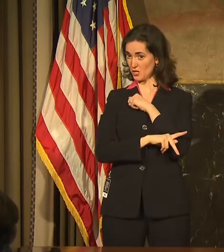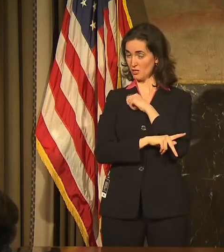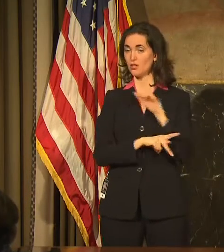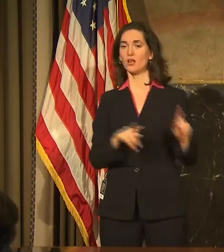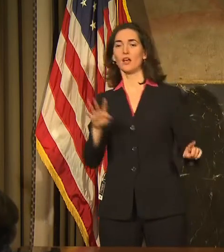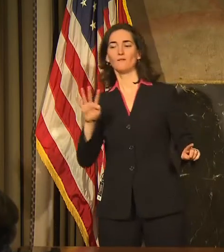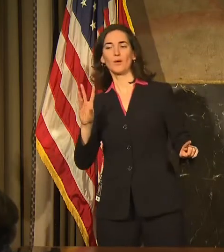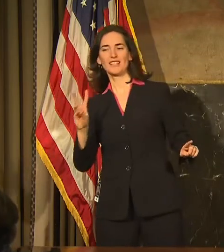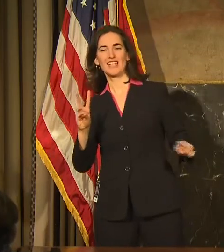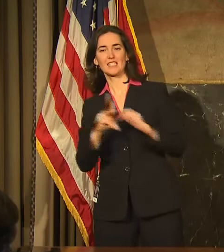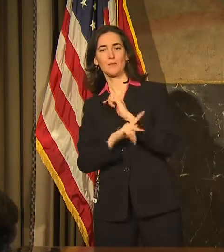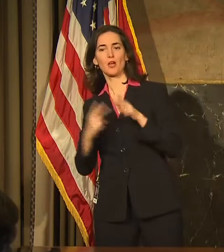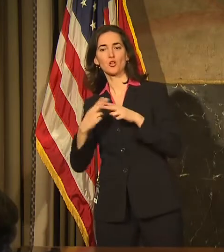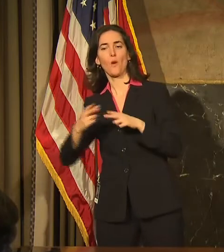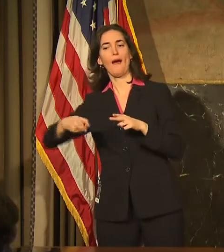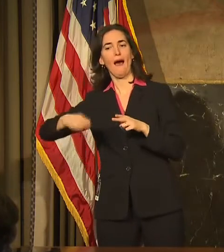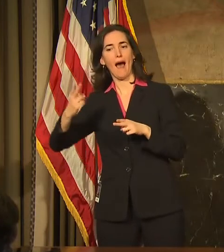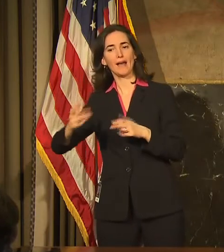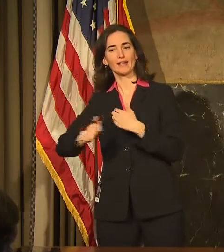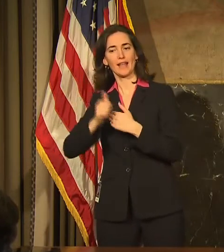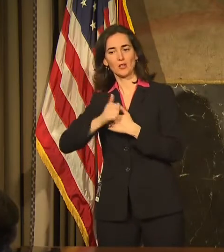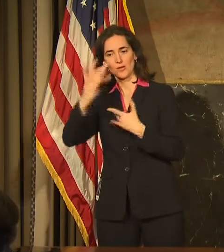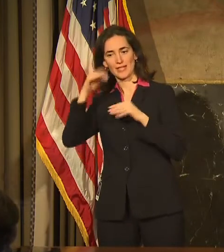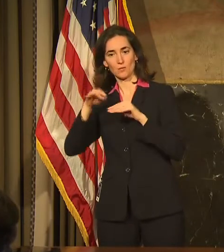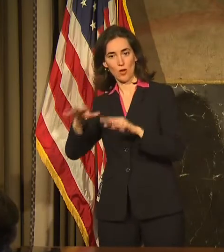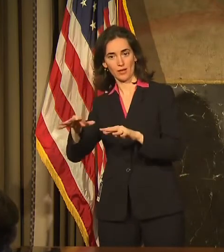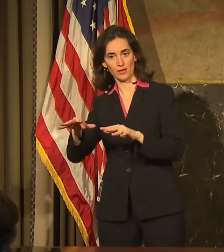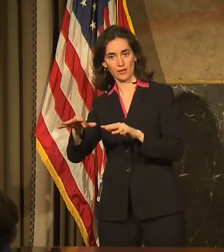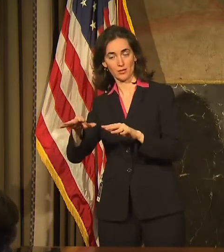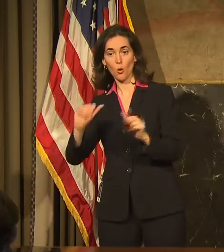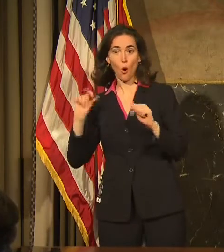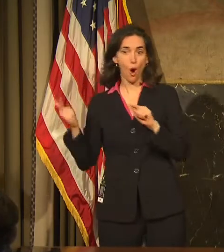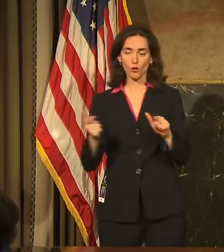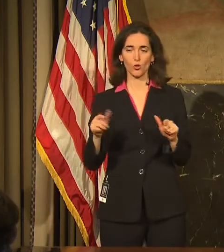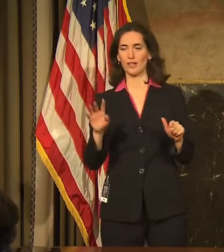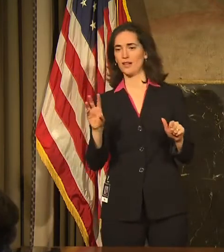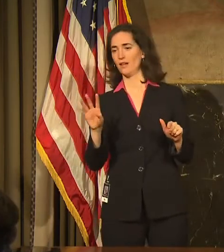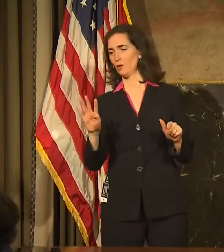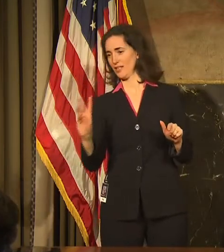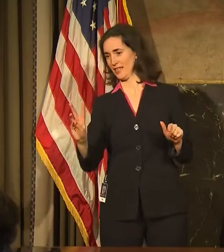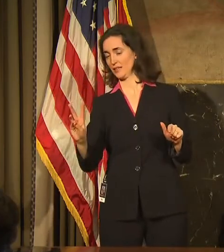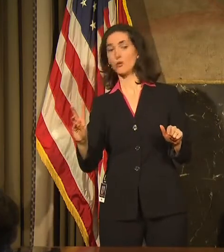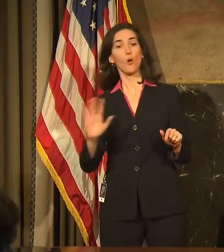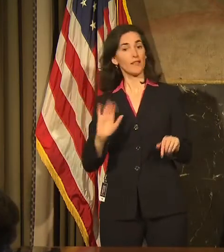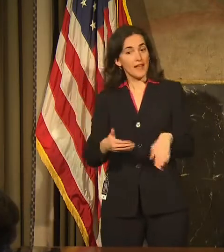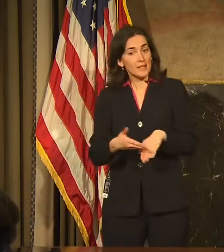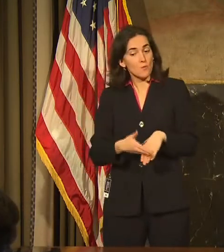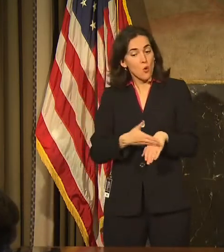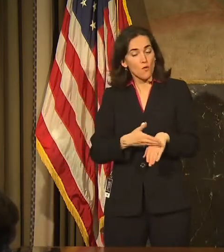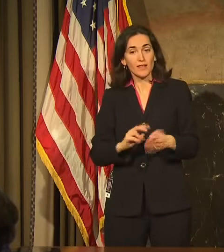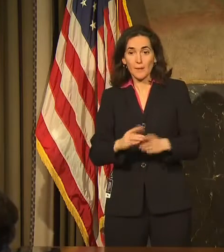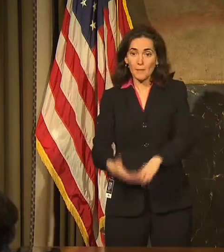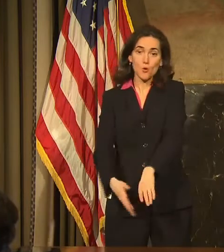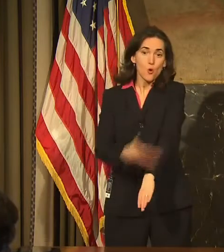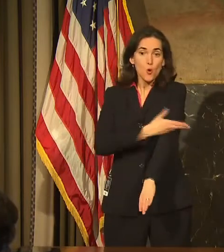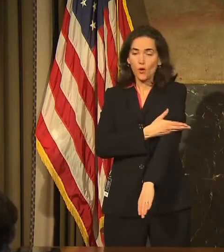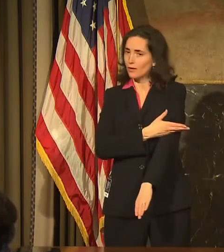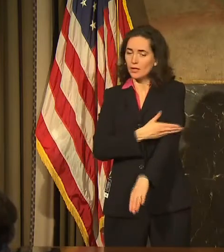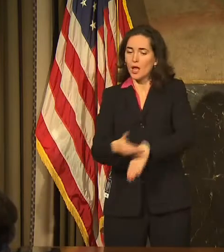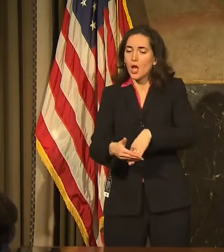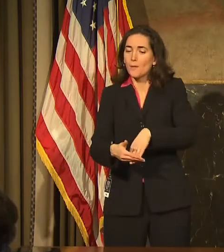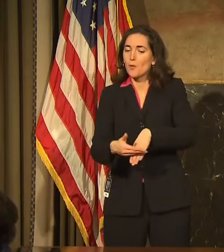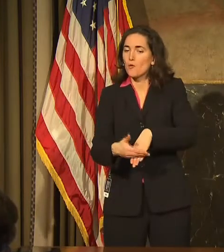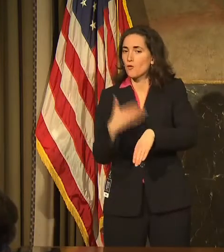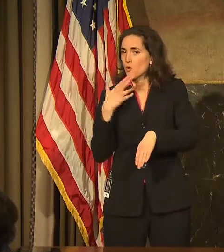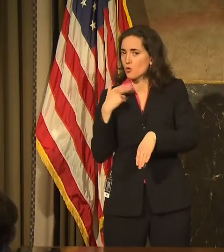risk of community transmission by the CDC. That's an improvement, but it's not great. It's not great. We're going in the right direction, but just like